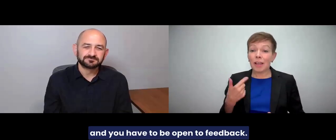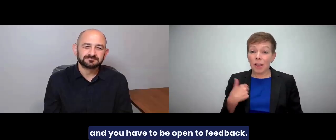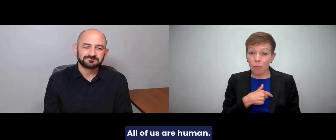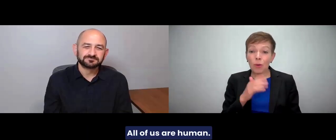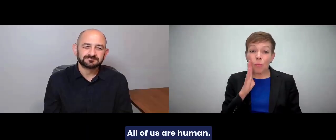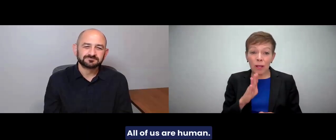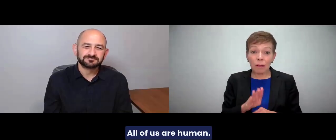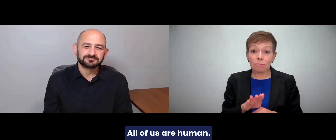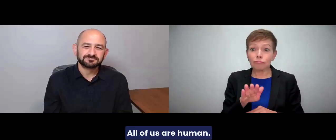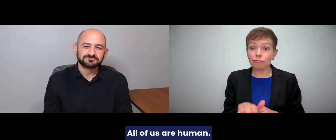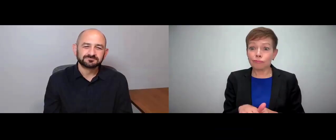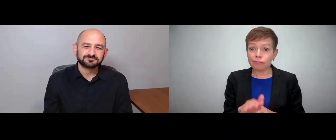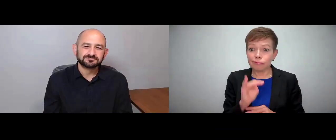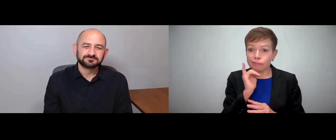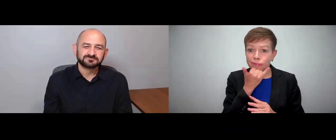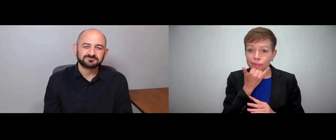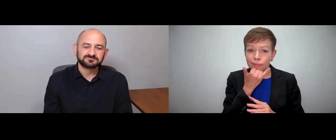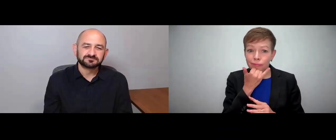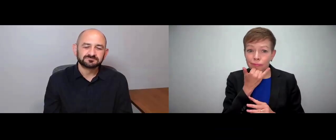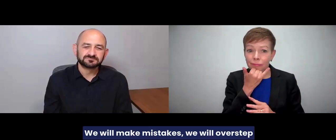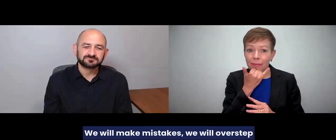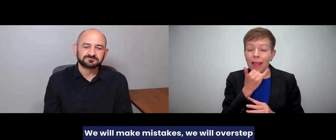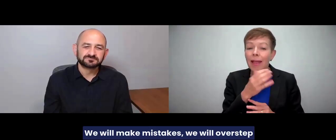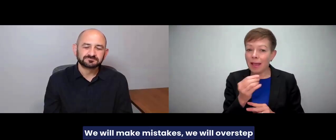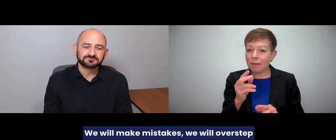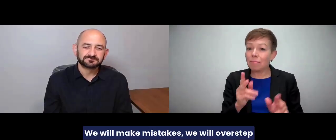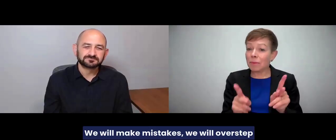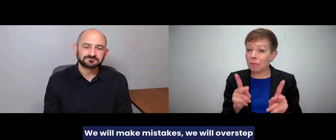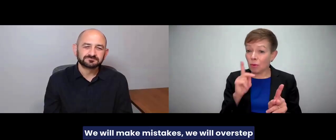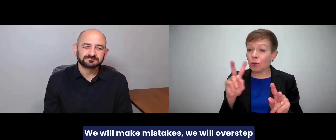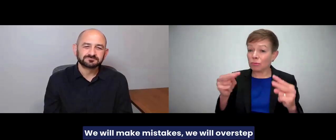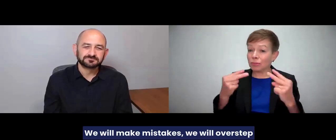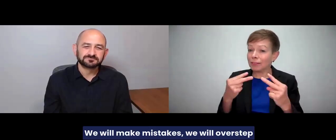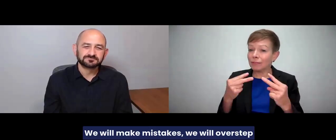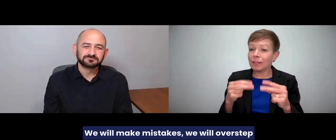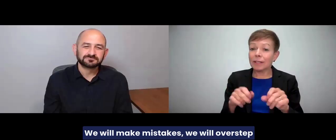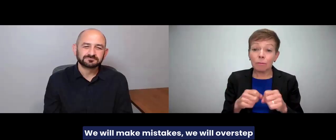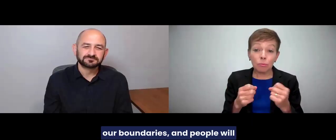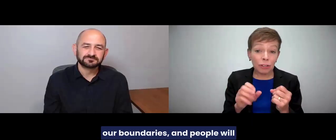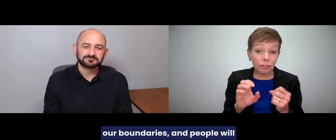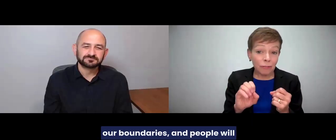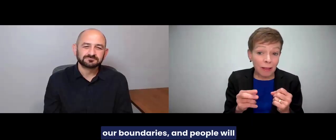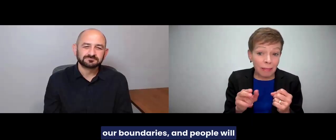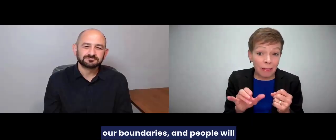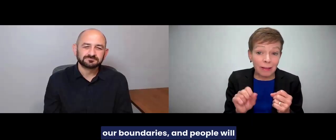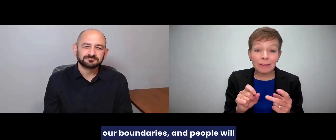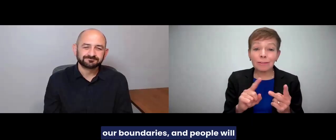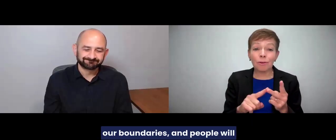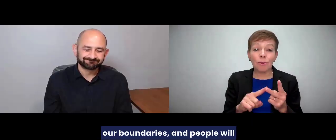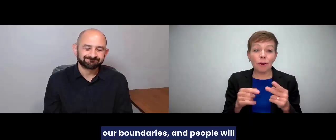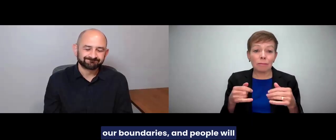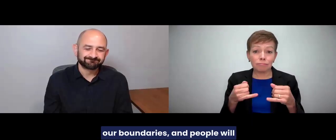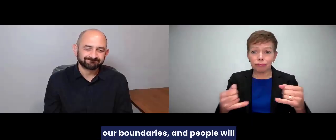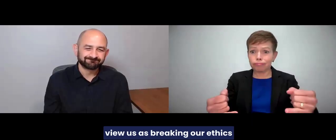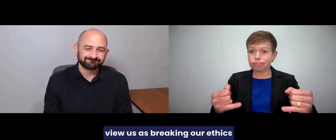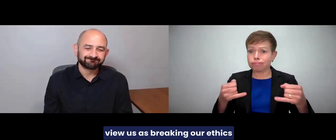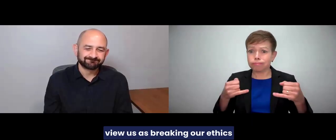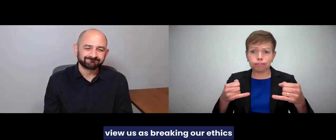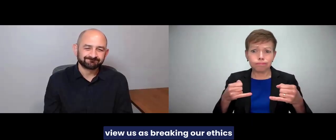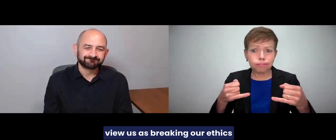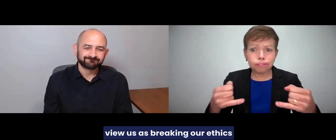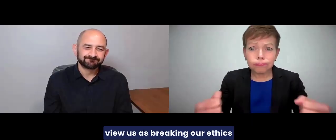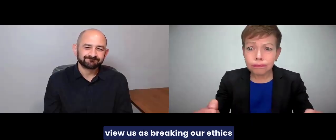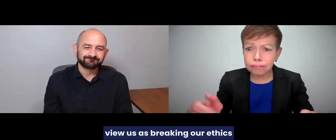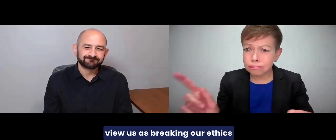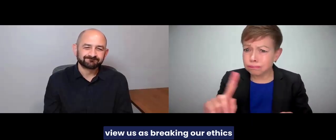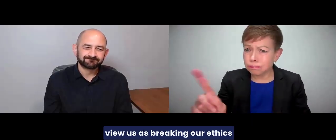feedback. All of us are human. We will make mistakes. We will overstep our boundaries, and people will view us